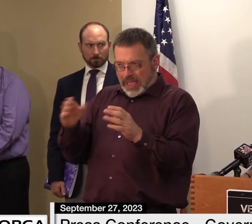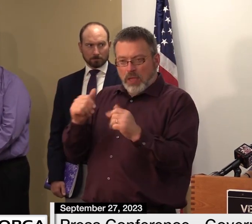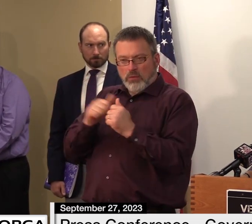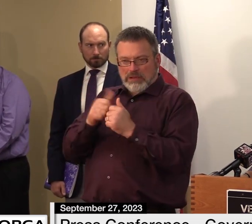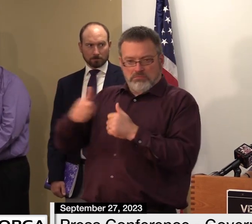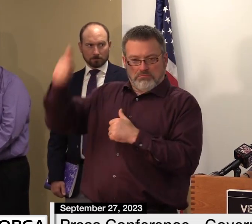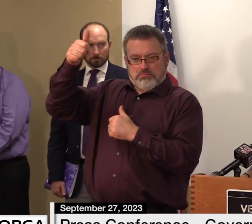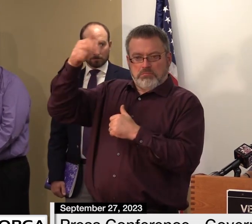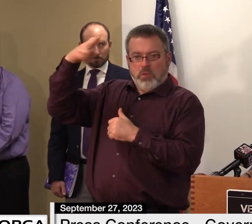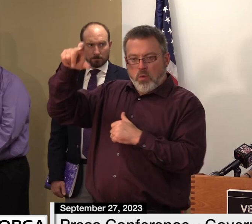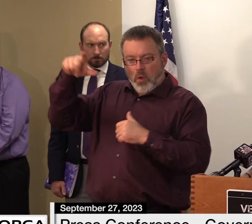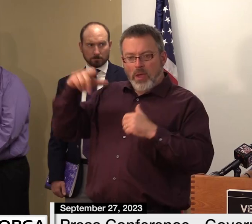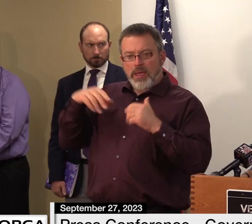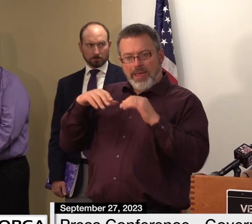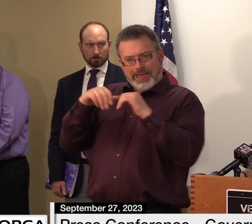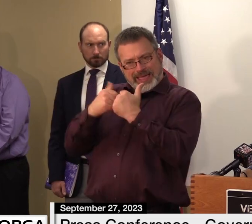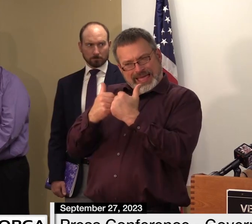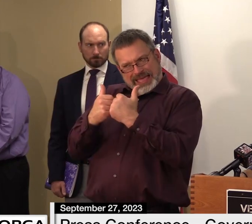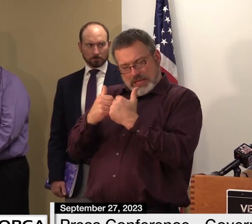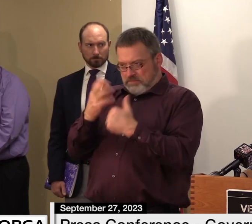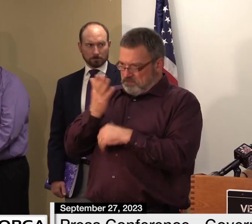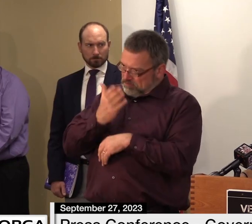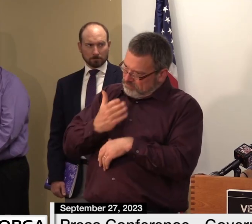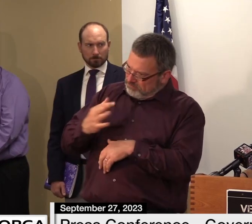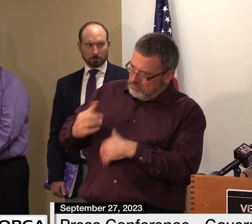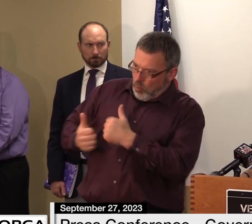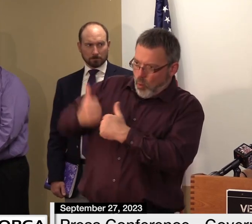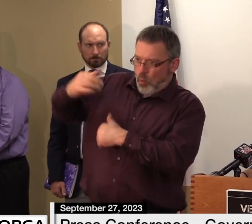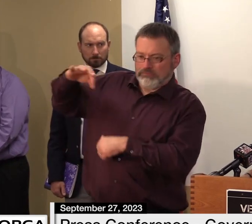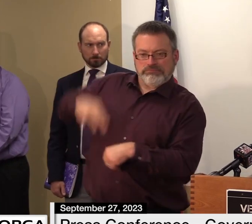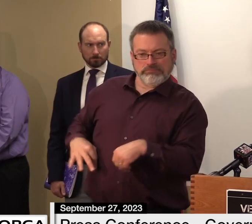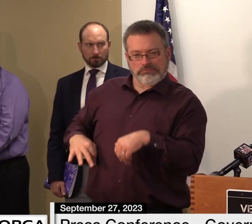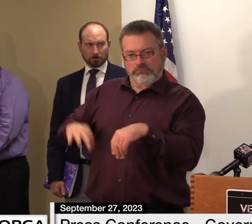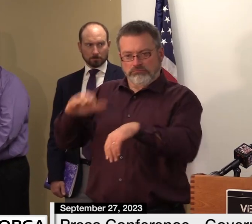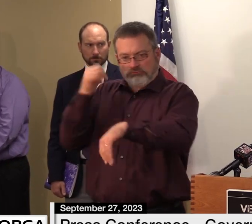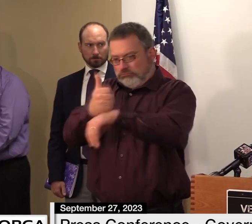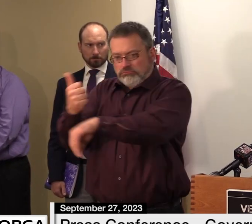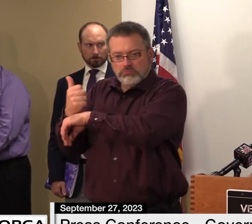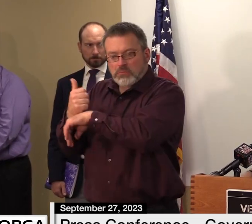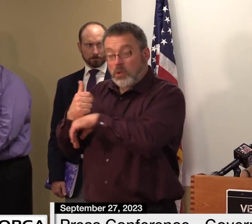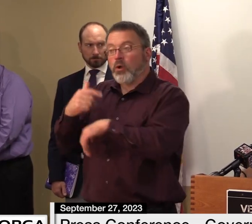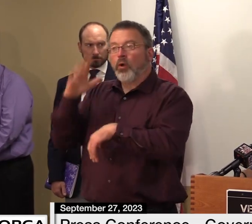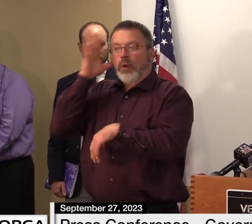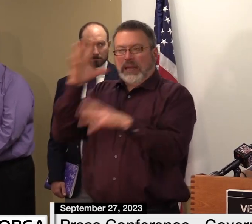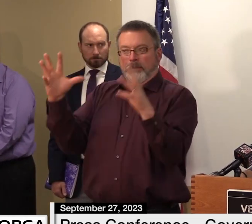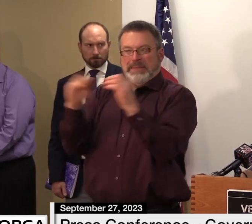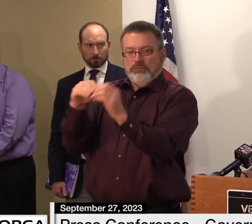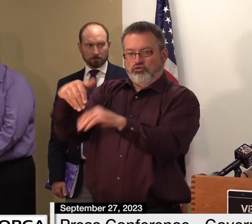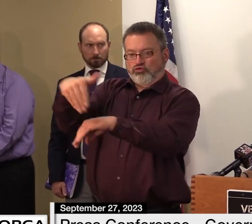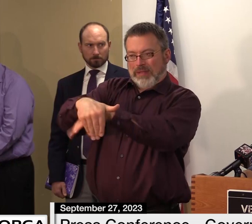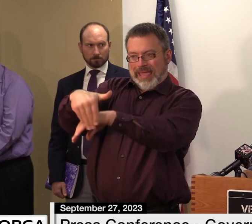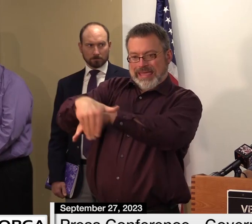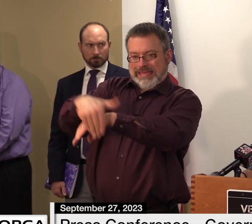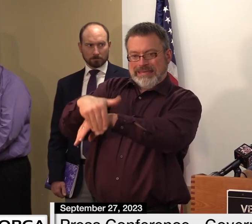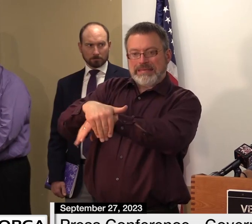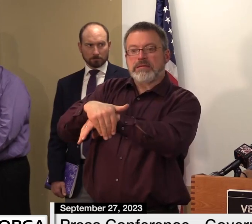can best utilize it. I think there's a follow-on meeting this evening, I think, with the council as